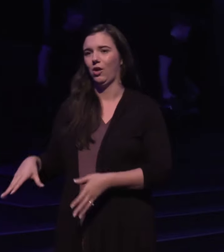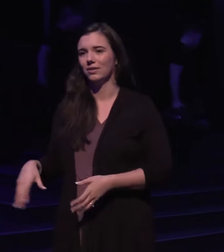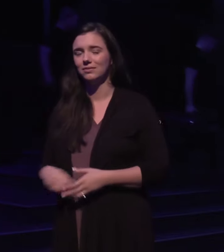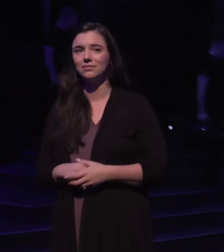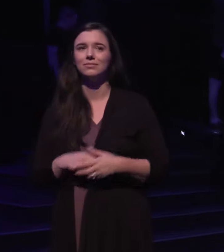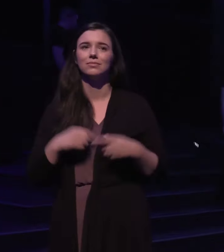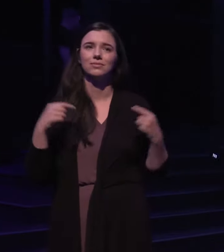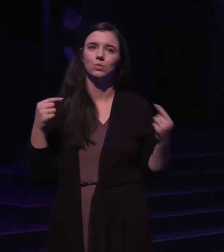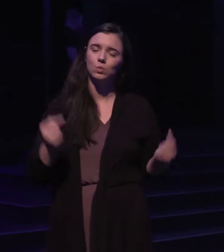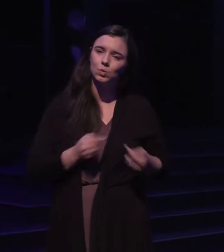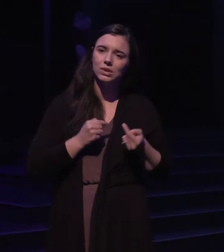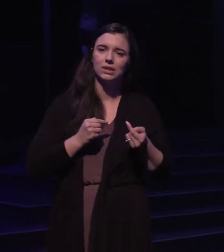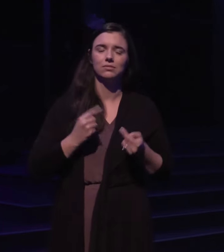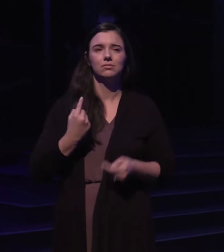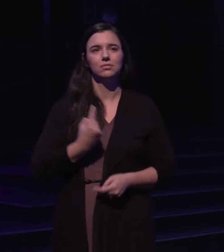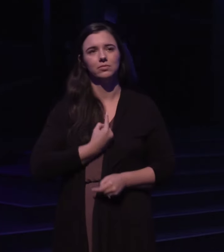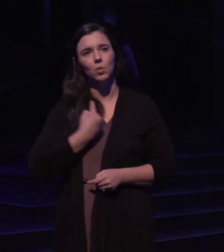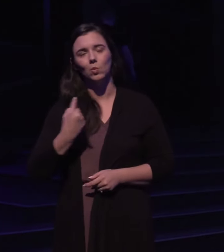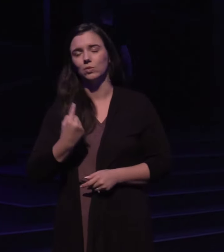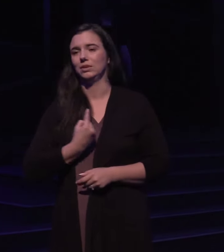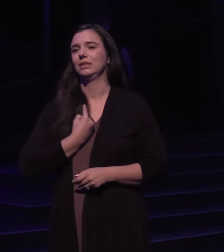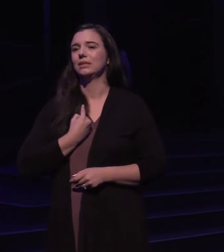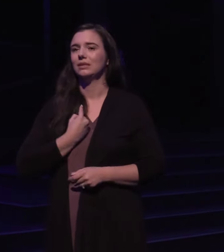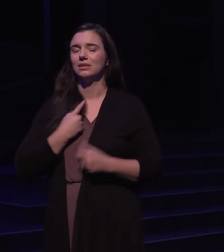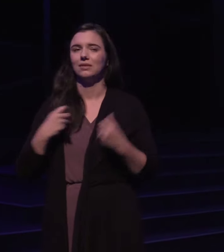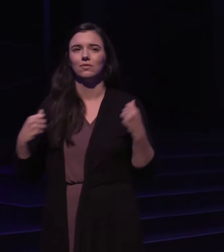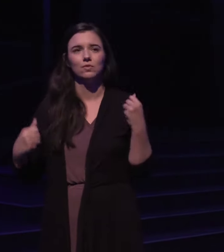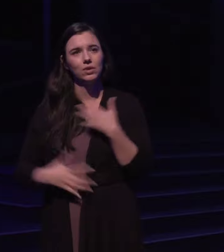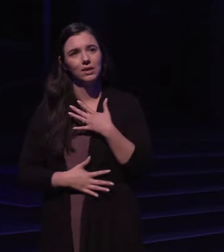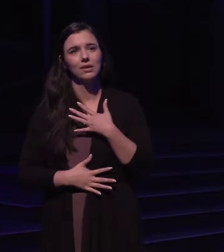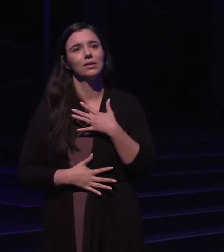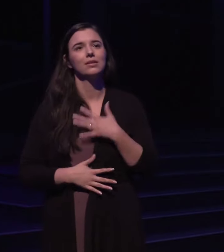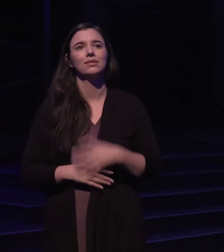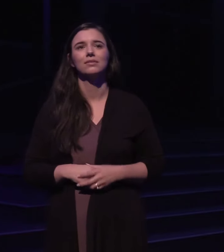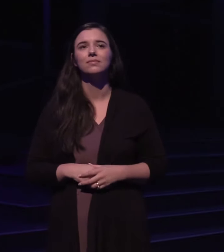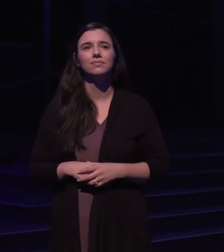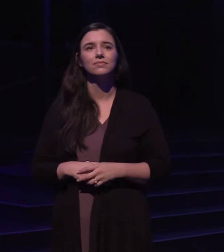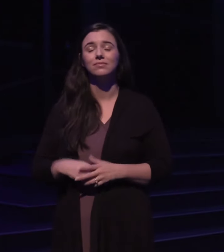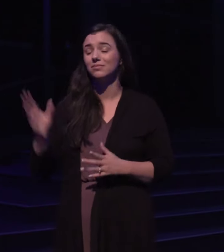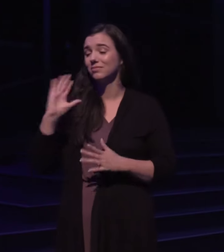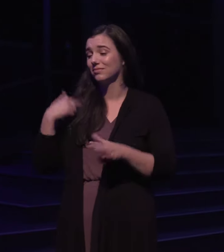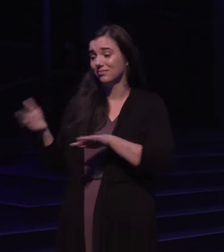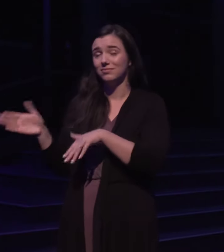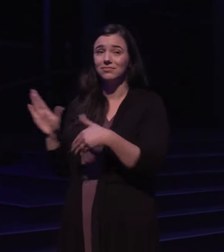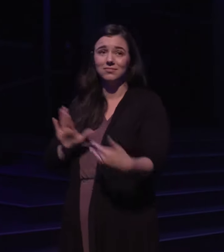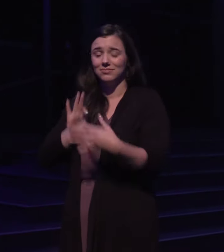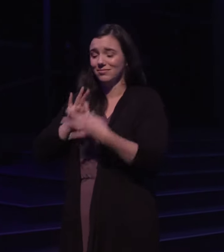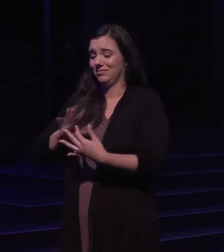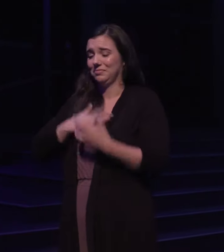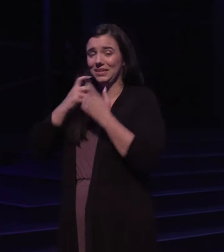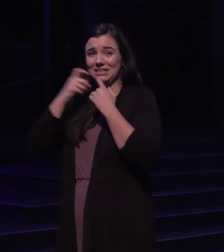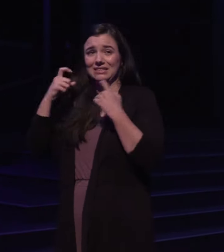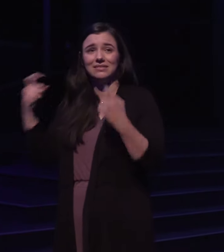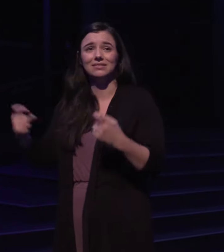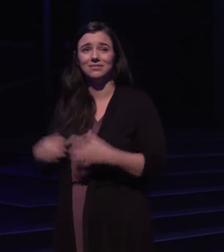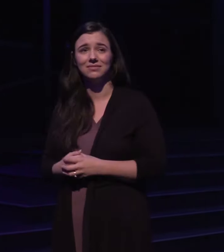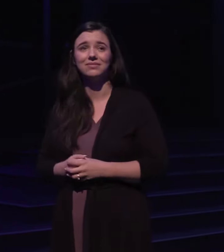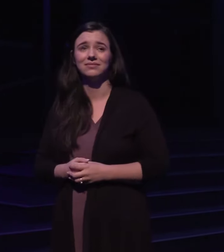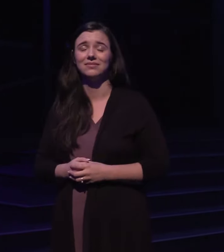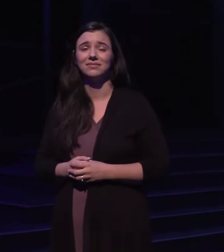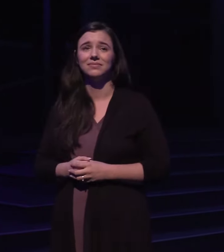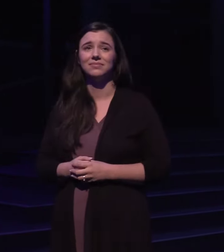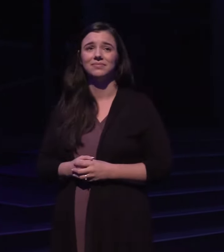Wounded. Lonely. Afraid. I was dead in my sin.